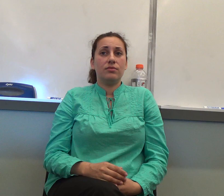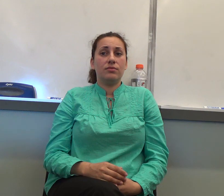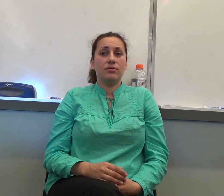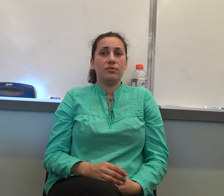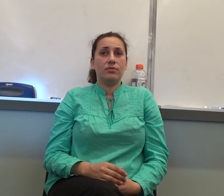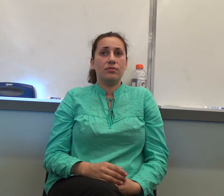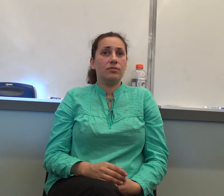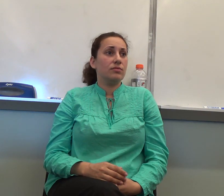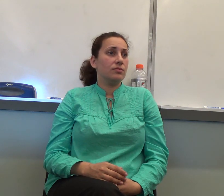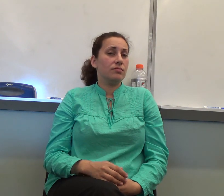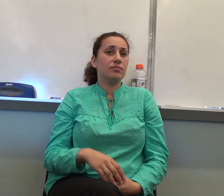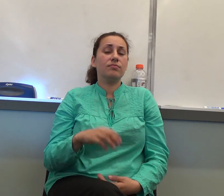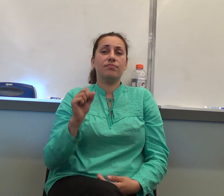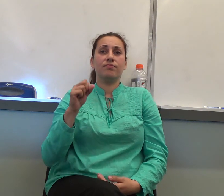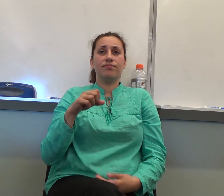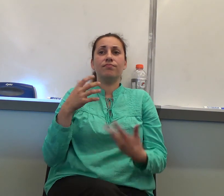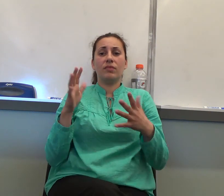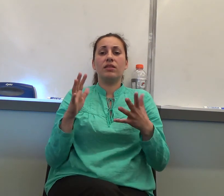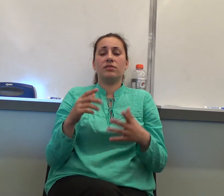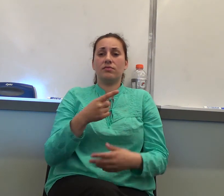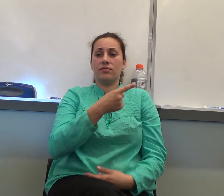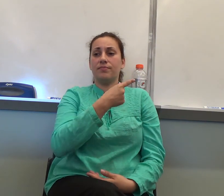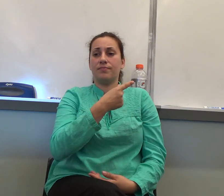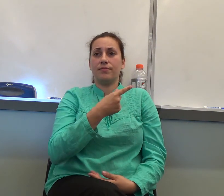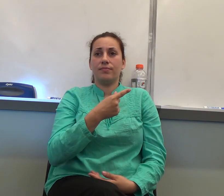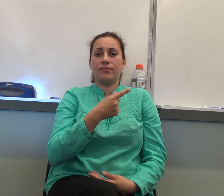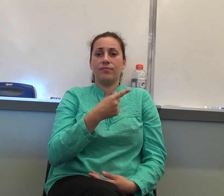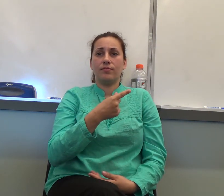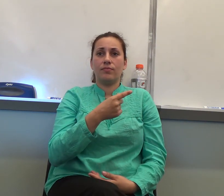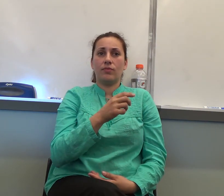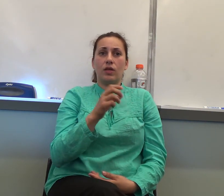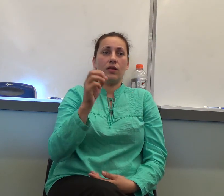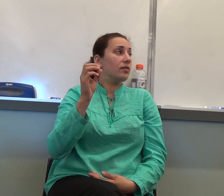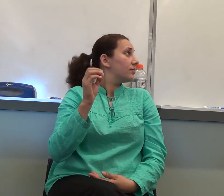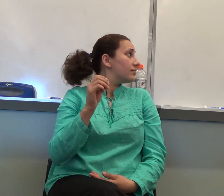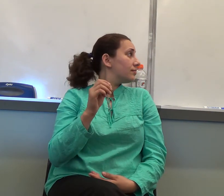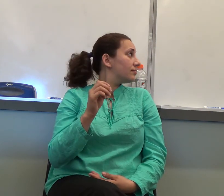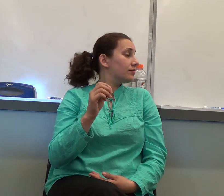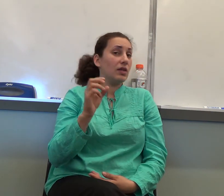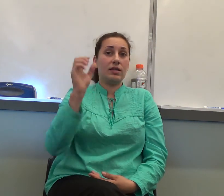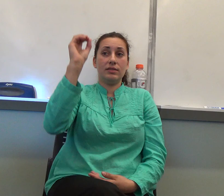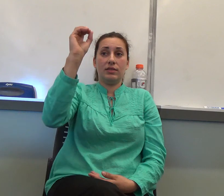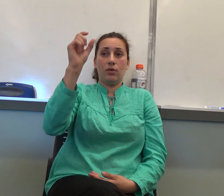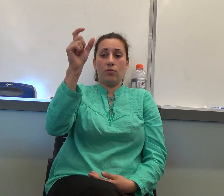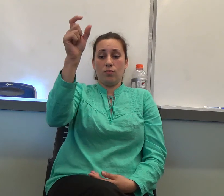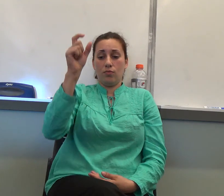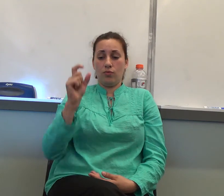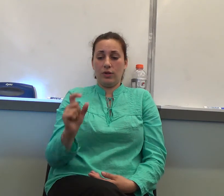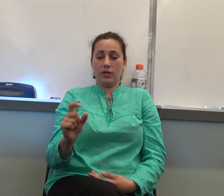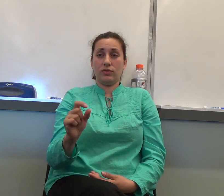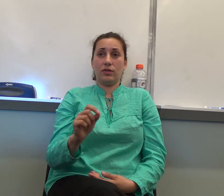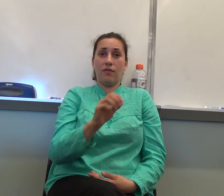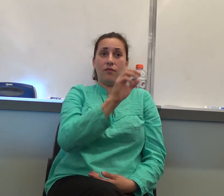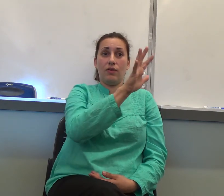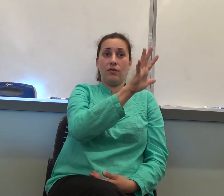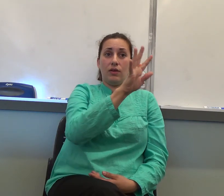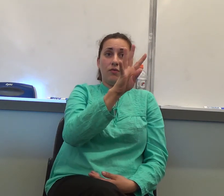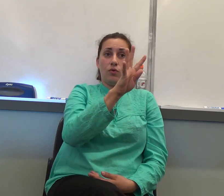Huh? That's it, okay. Bring it down. Okay, 54 into 410.